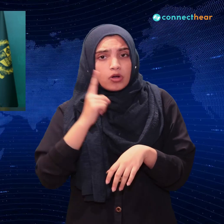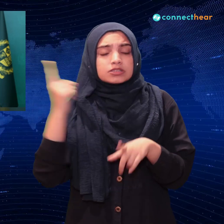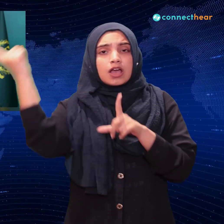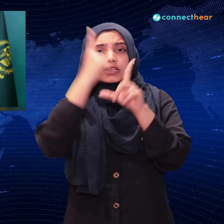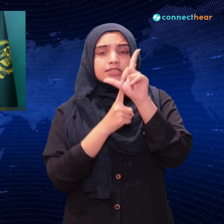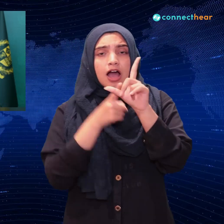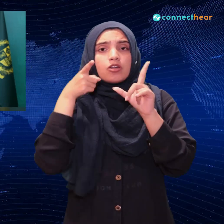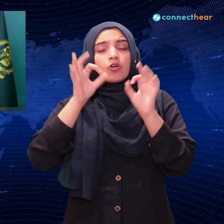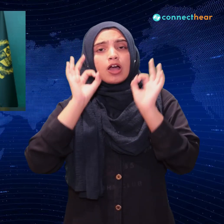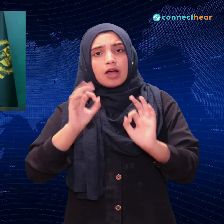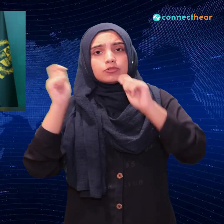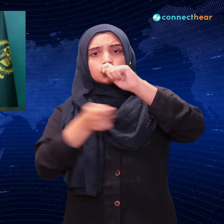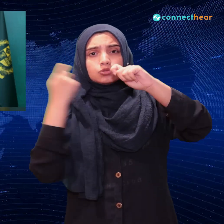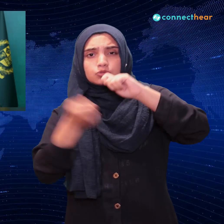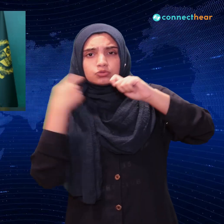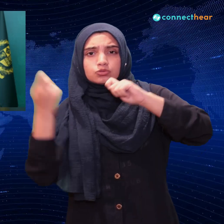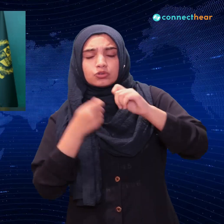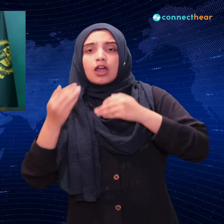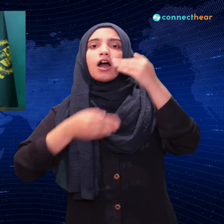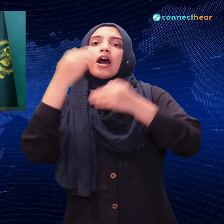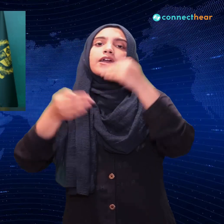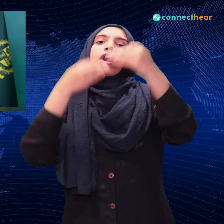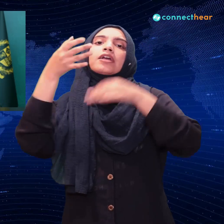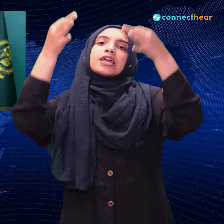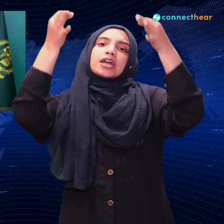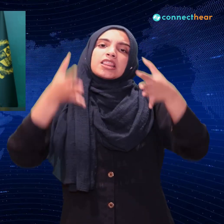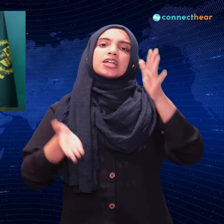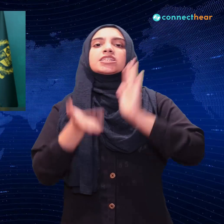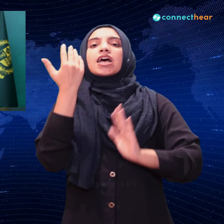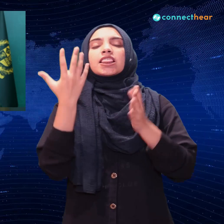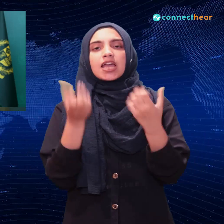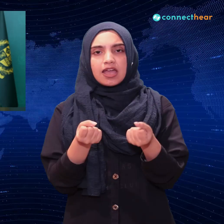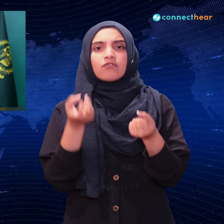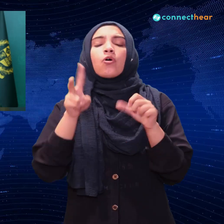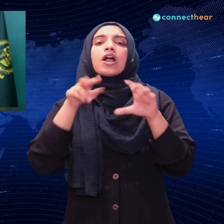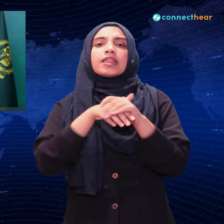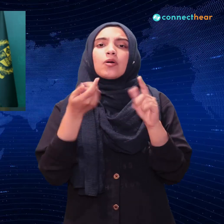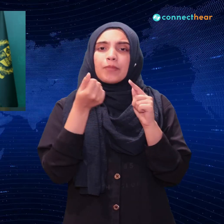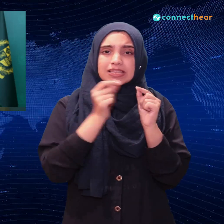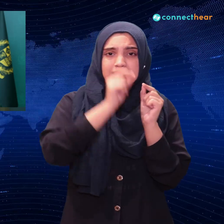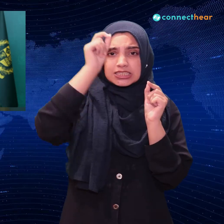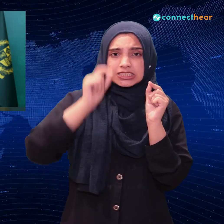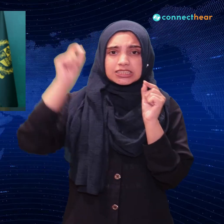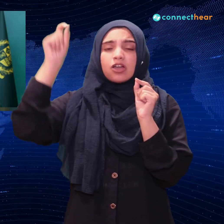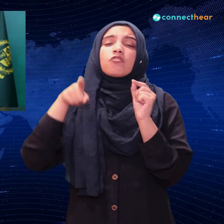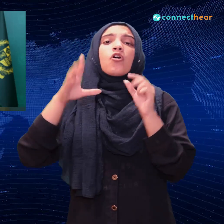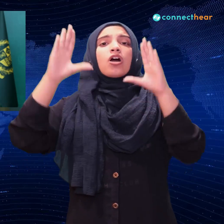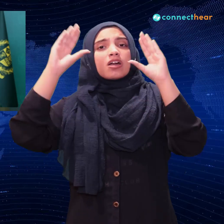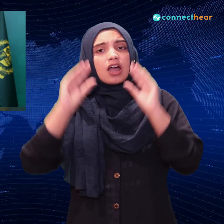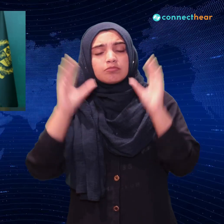world, there will be a mass exodus of economic migrants towards the richer